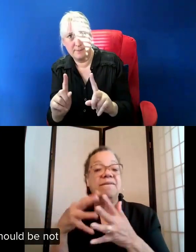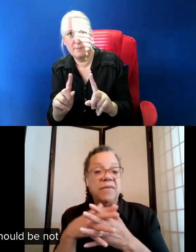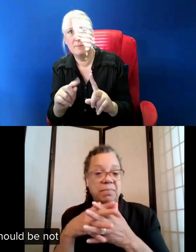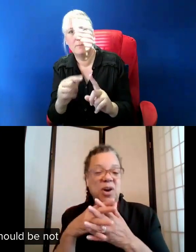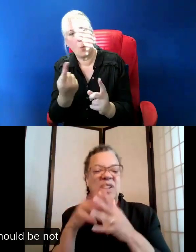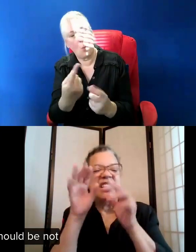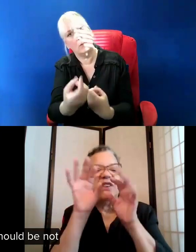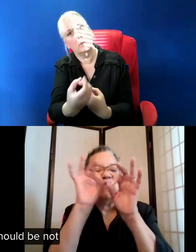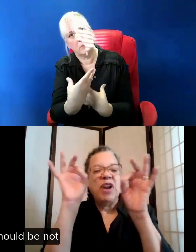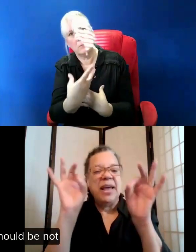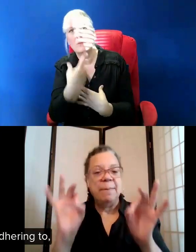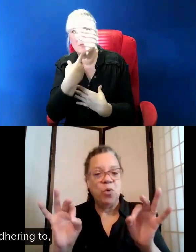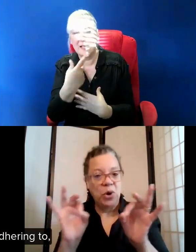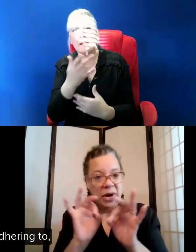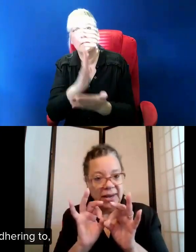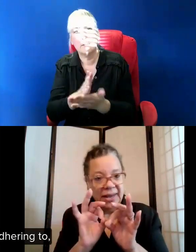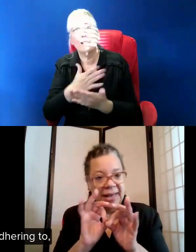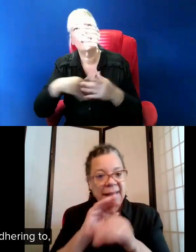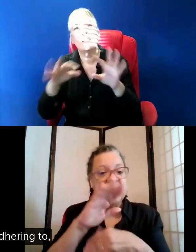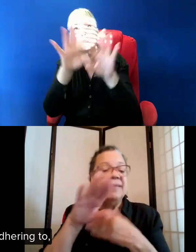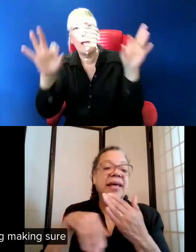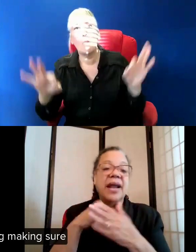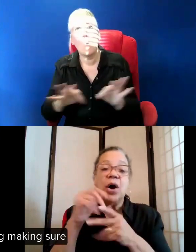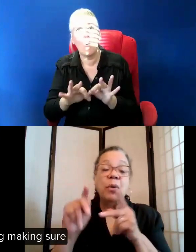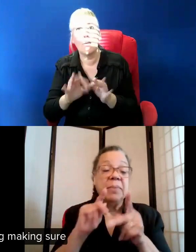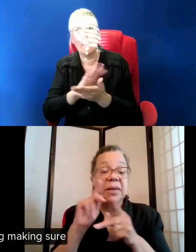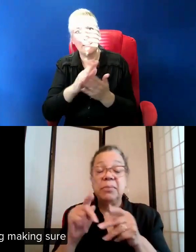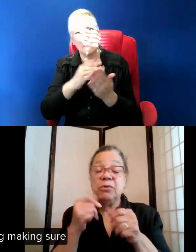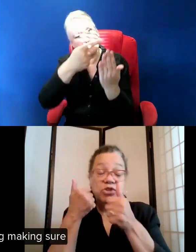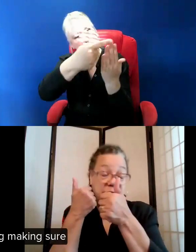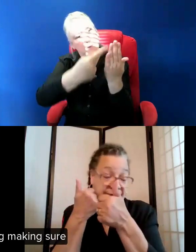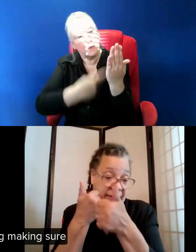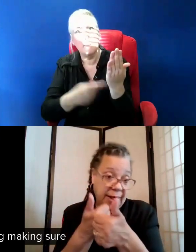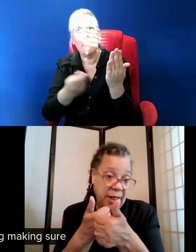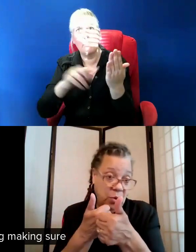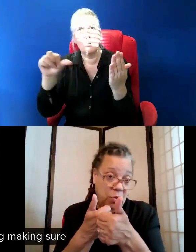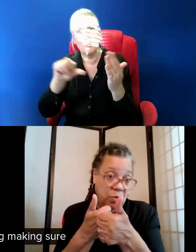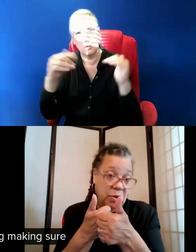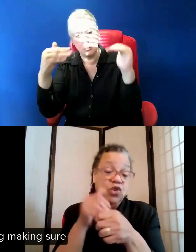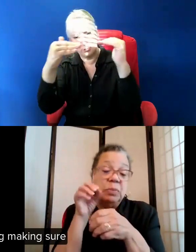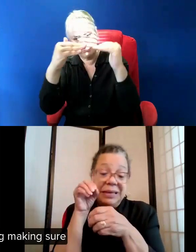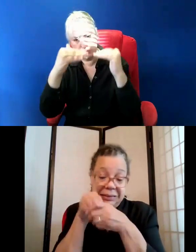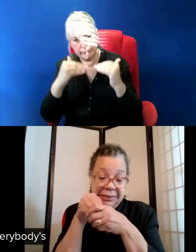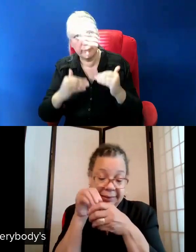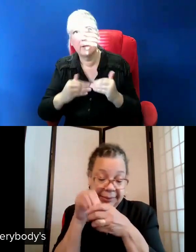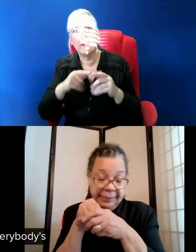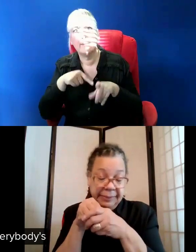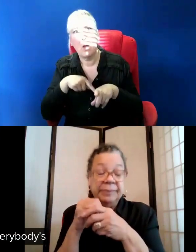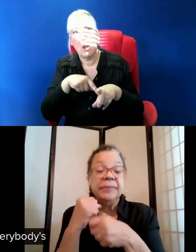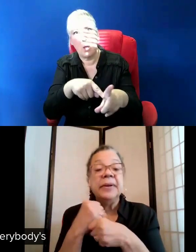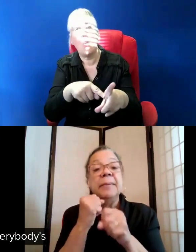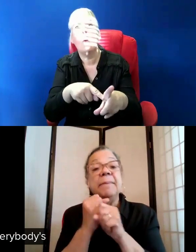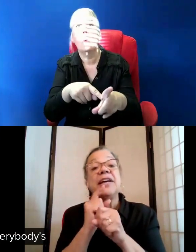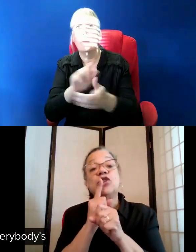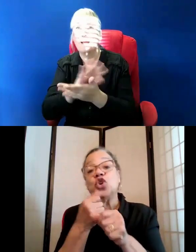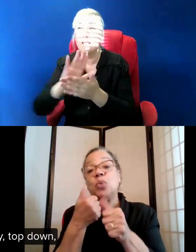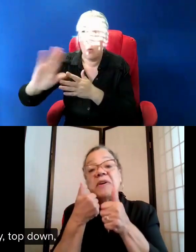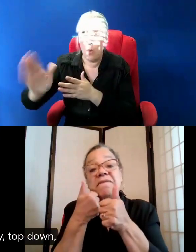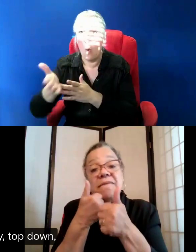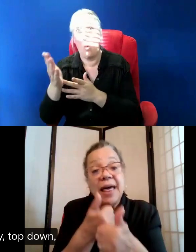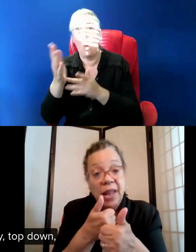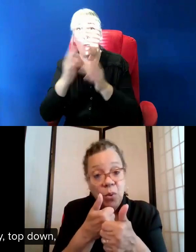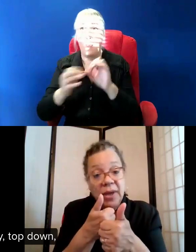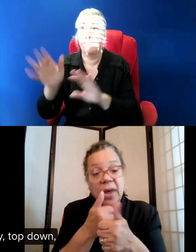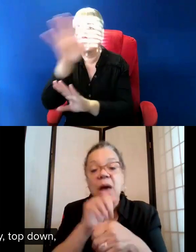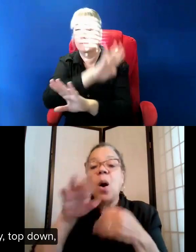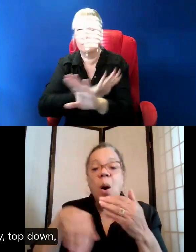that everybody should be not even just adhering to, but embedding, making sure that it's everybody's